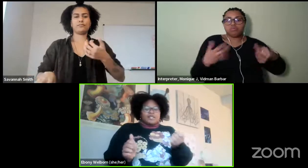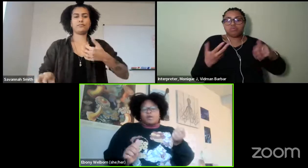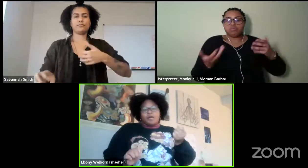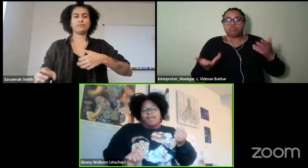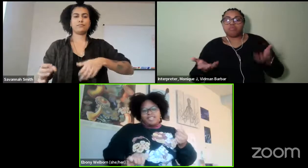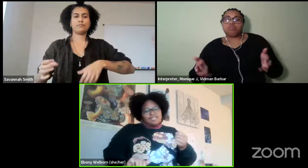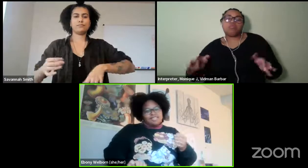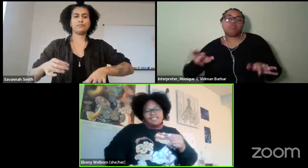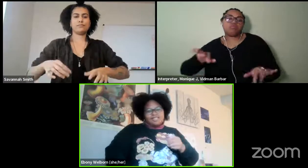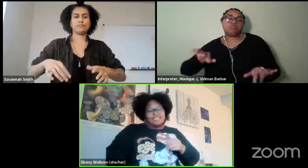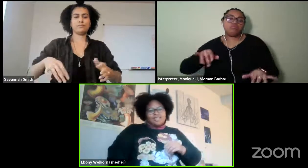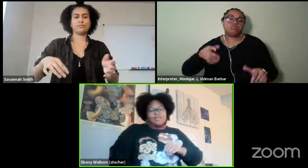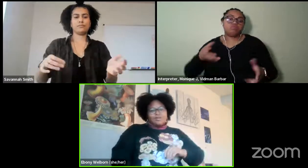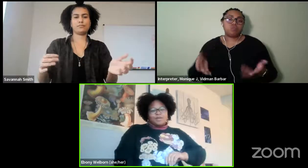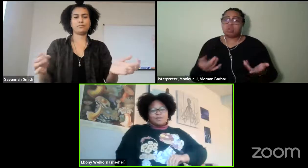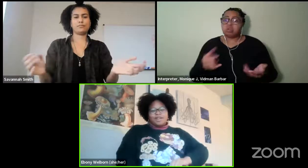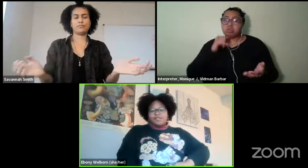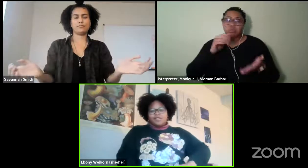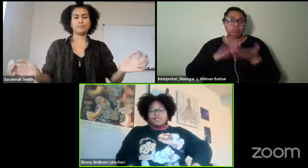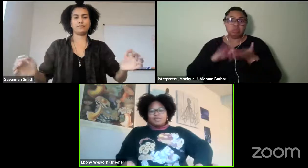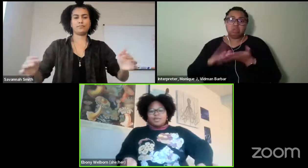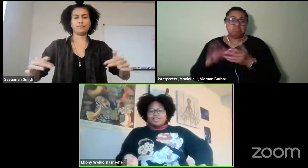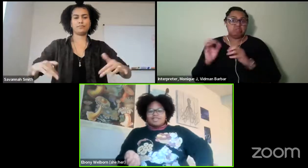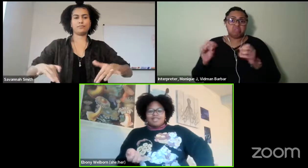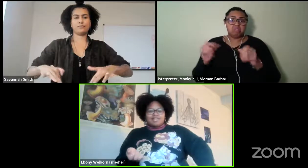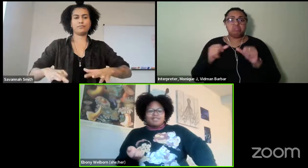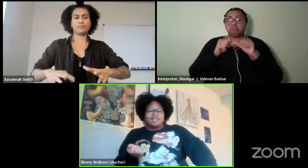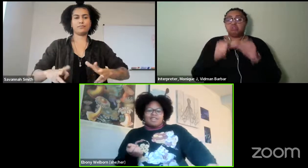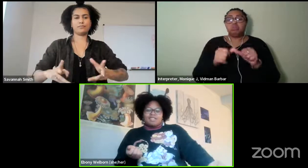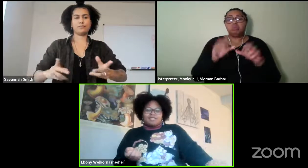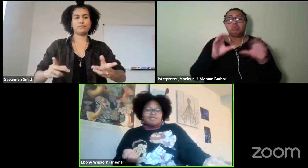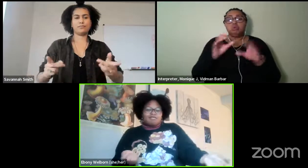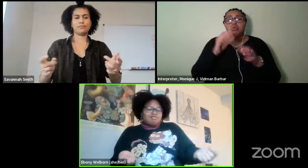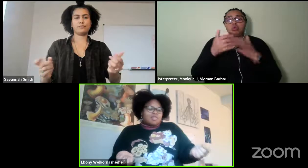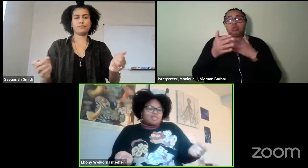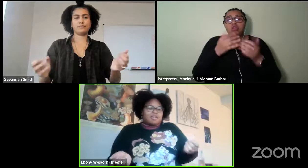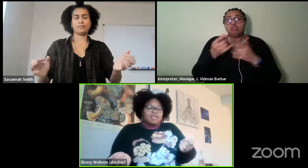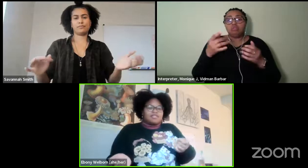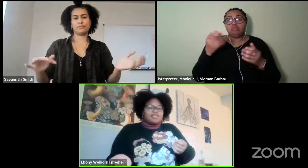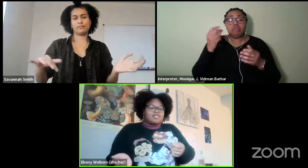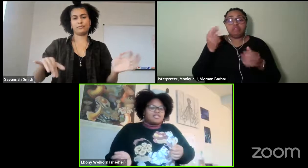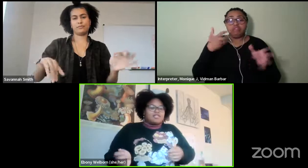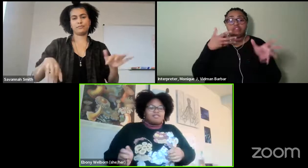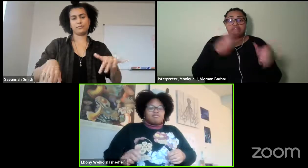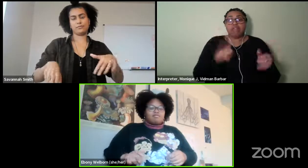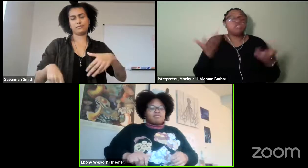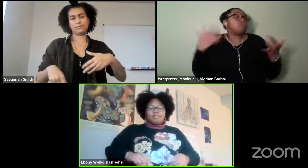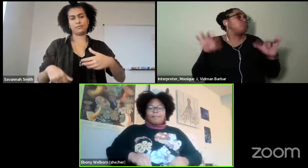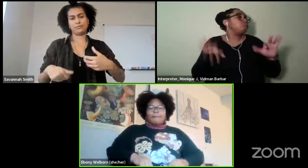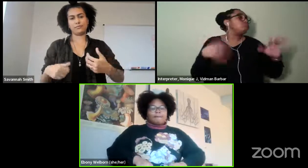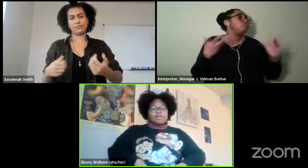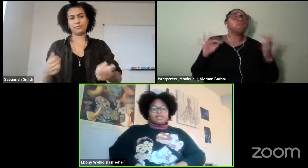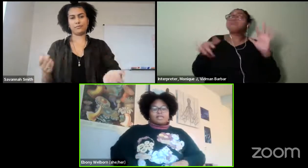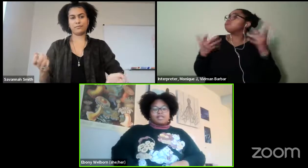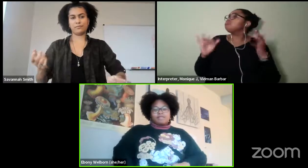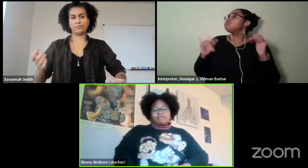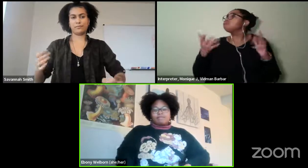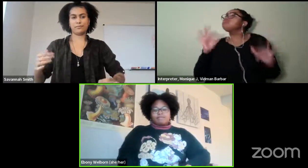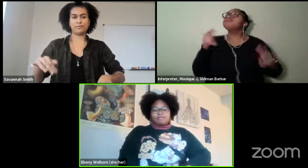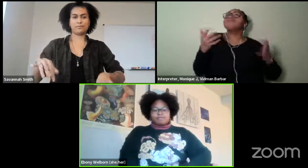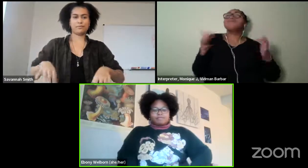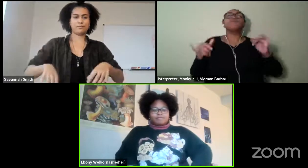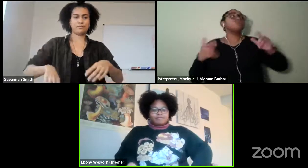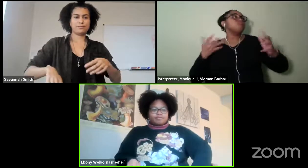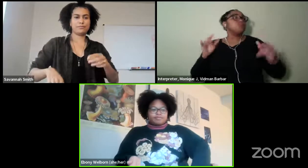There is no pace. Go at whatever feels best. If that's fast, be fast. If that's slow, be slow.